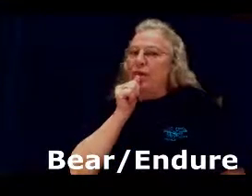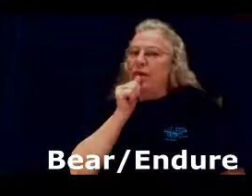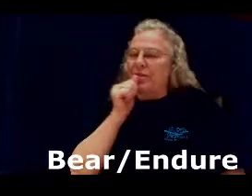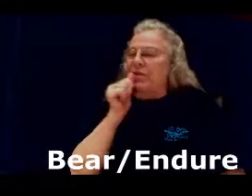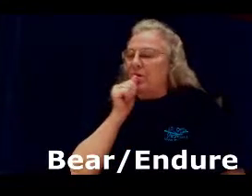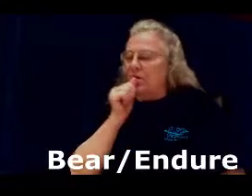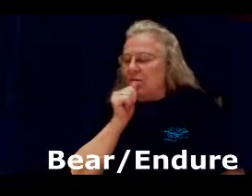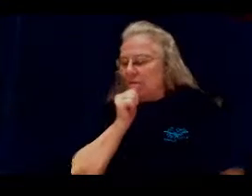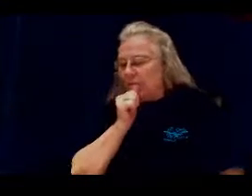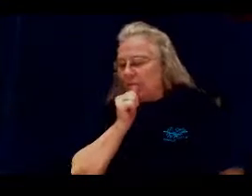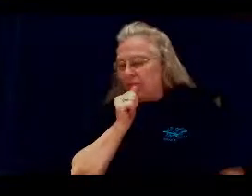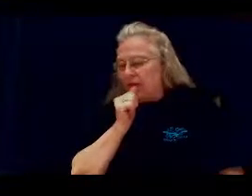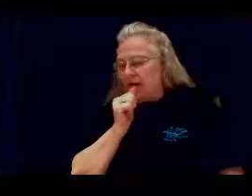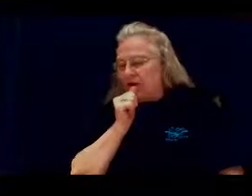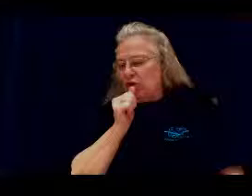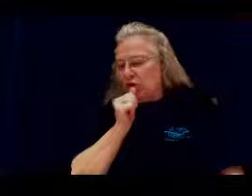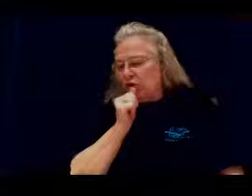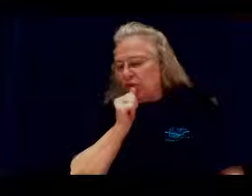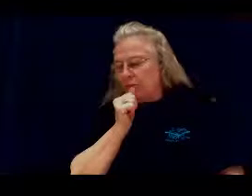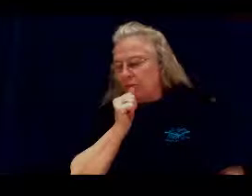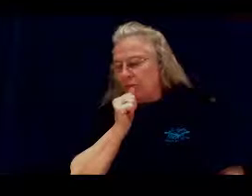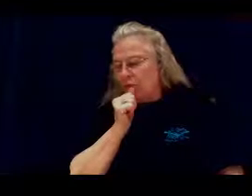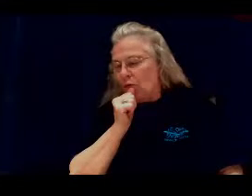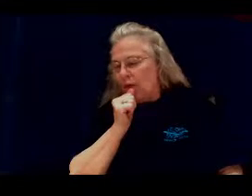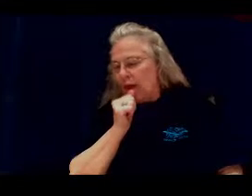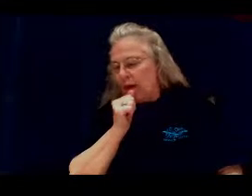up there. Endure or bear.